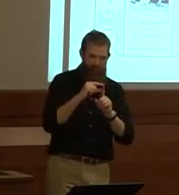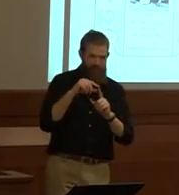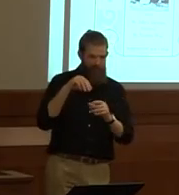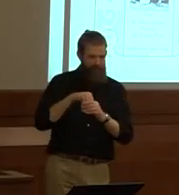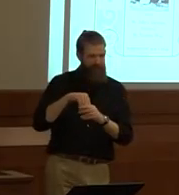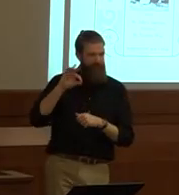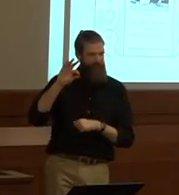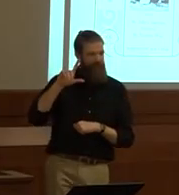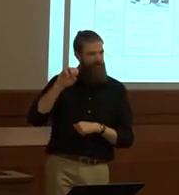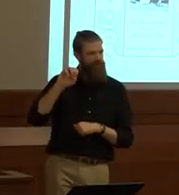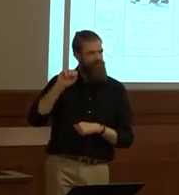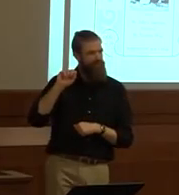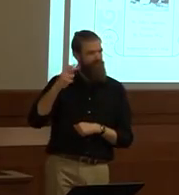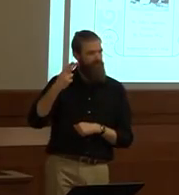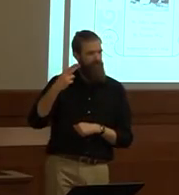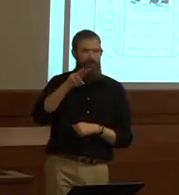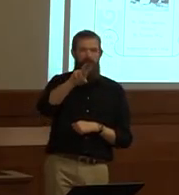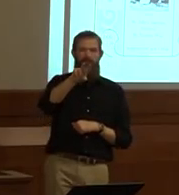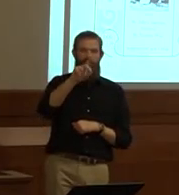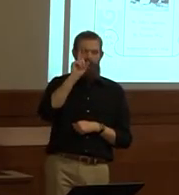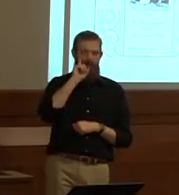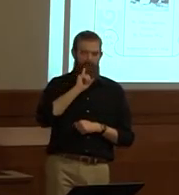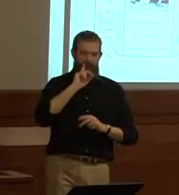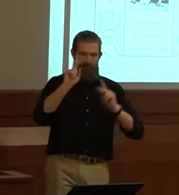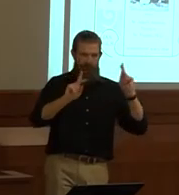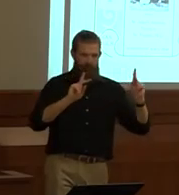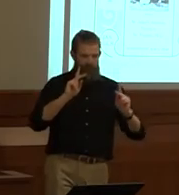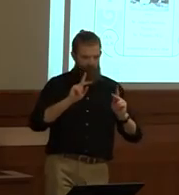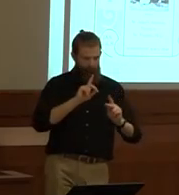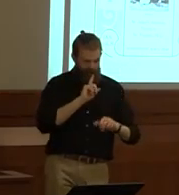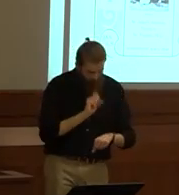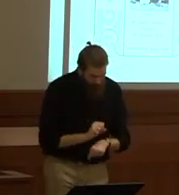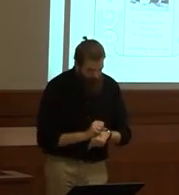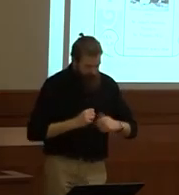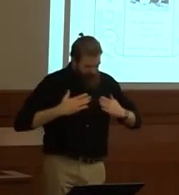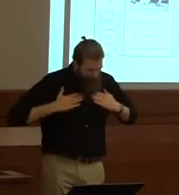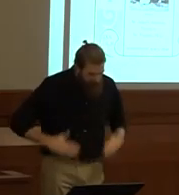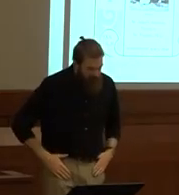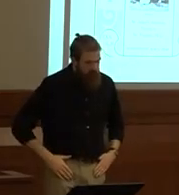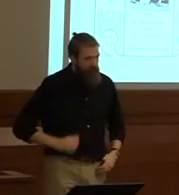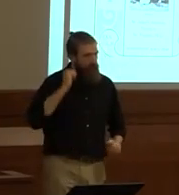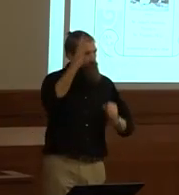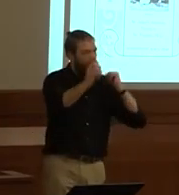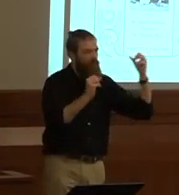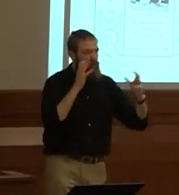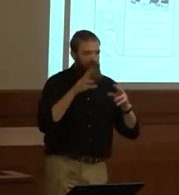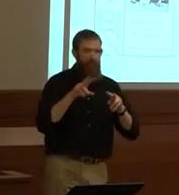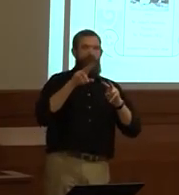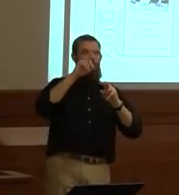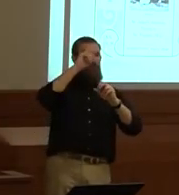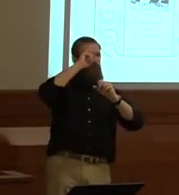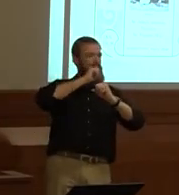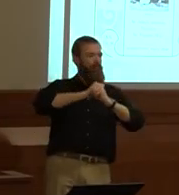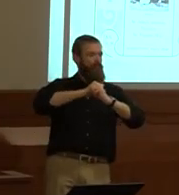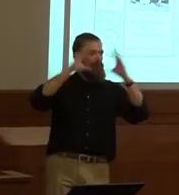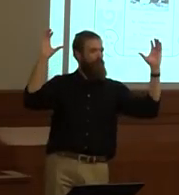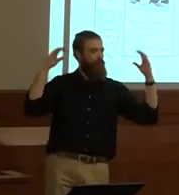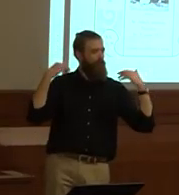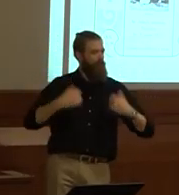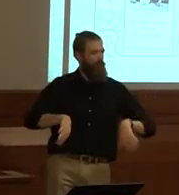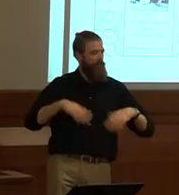deaf people's word is literally enfleshed. And that's something very special that only